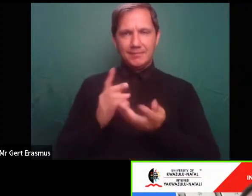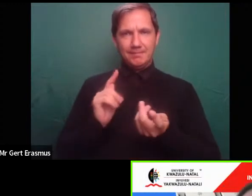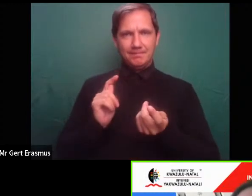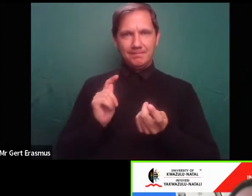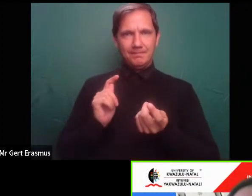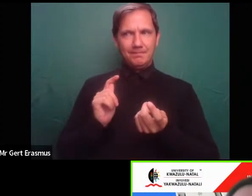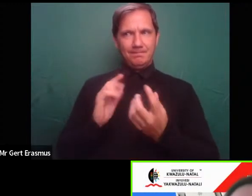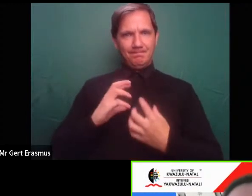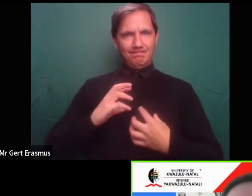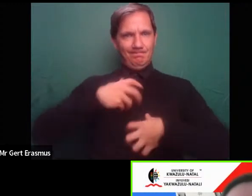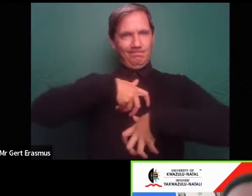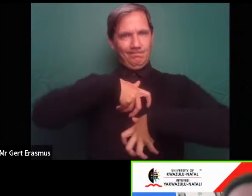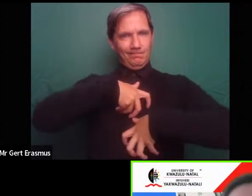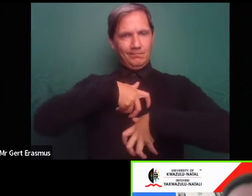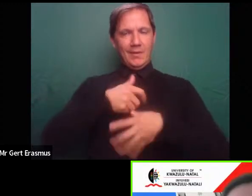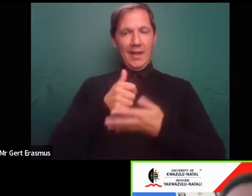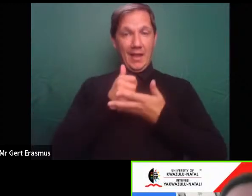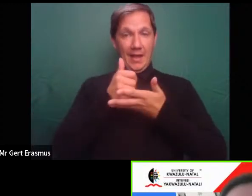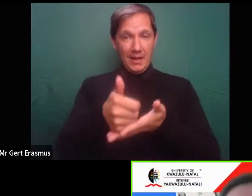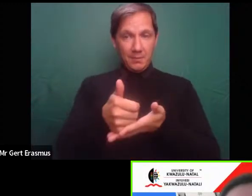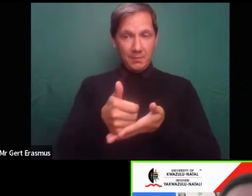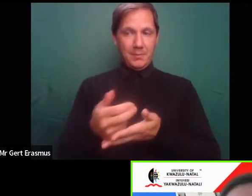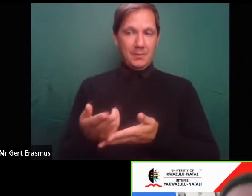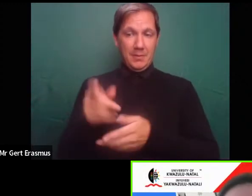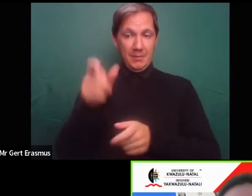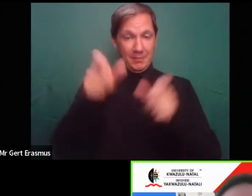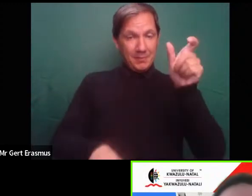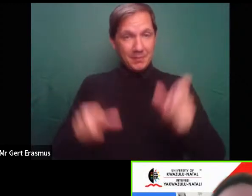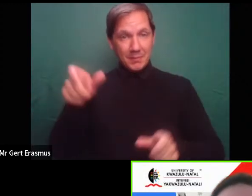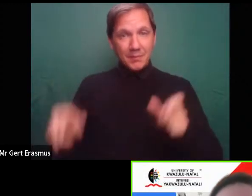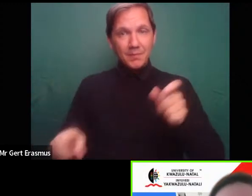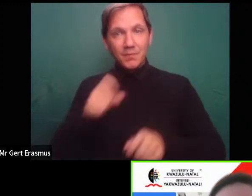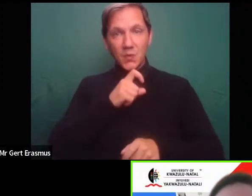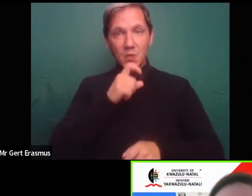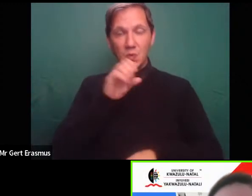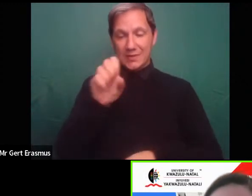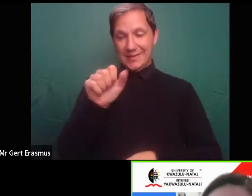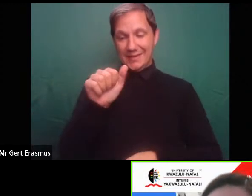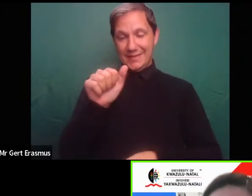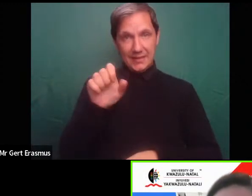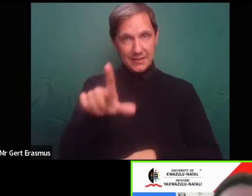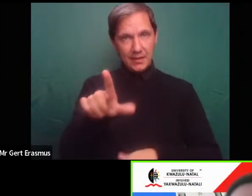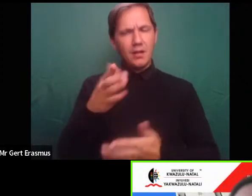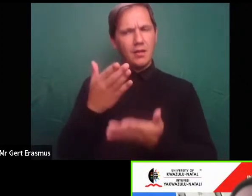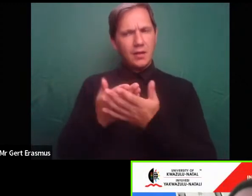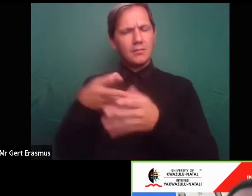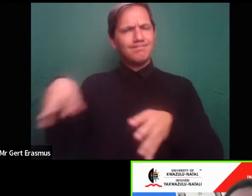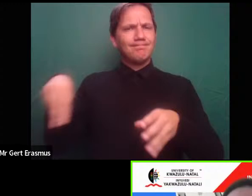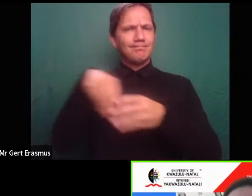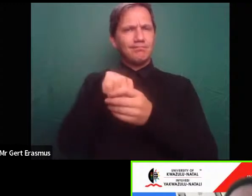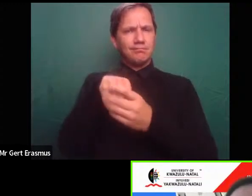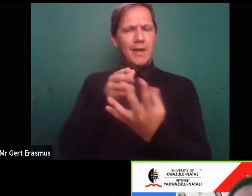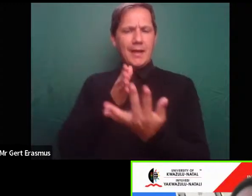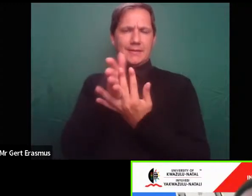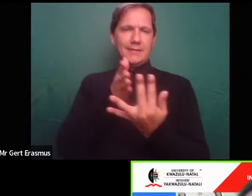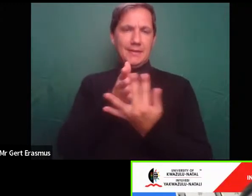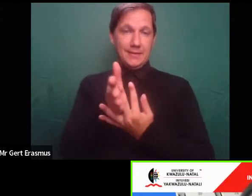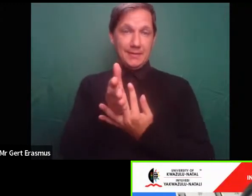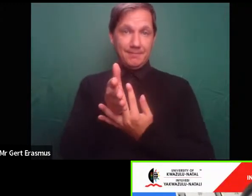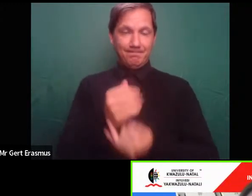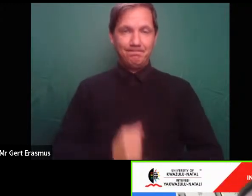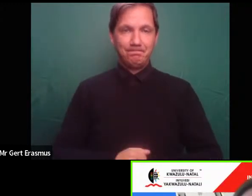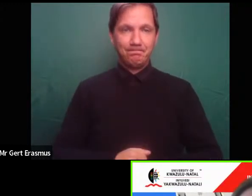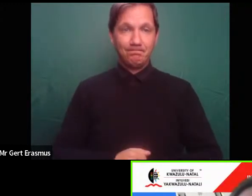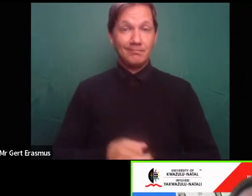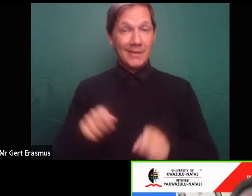teaching and learning experience for South African Sign Language users more inclusive. So as was mentioned at the